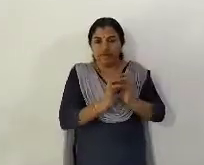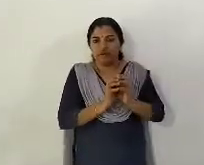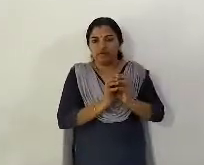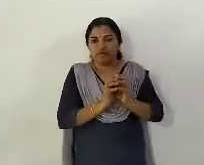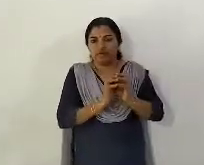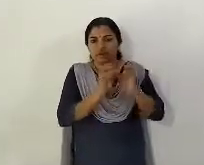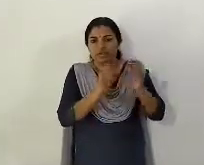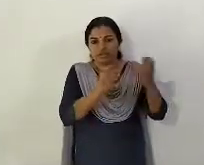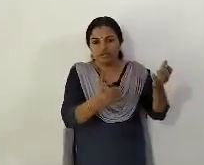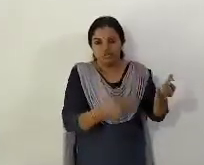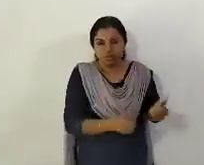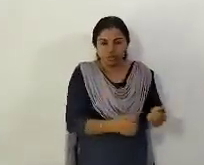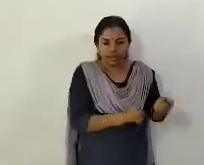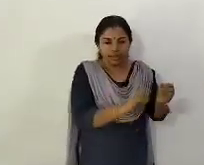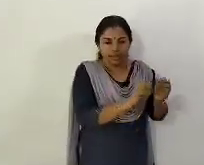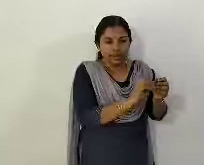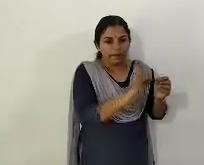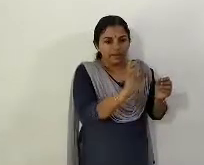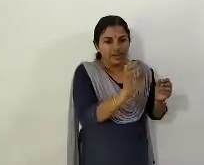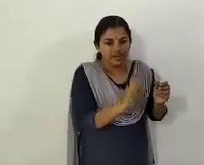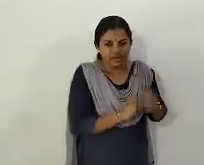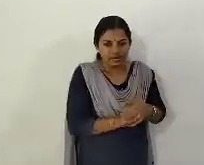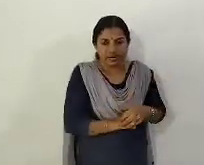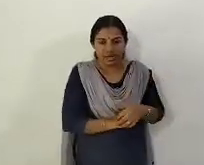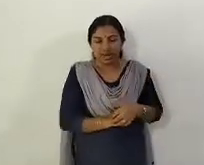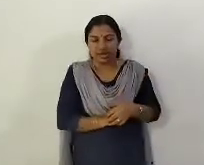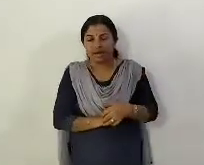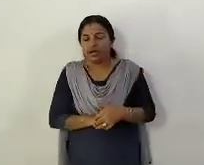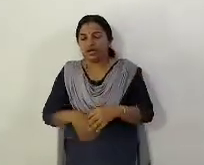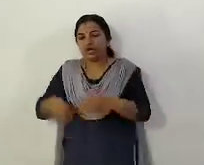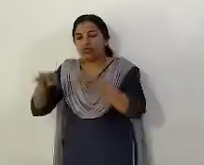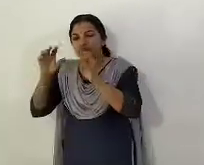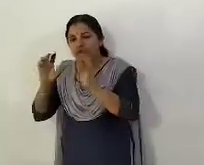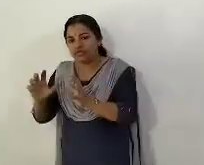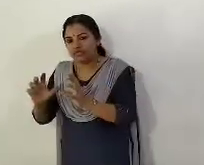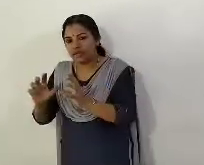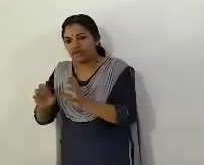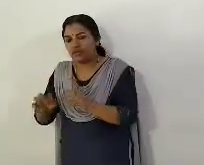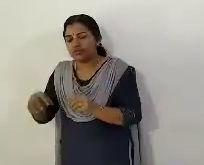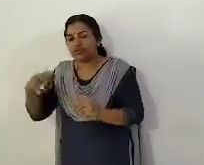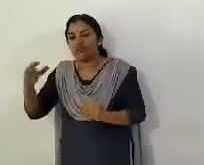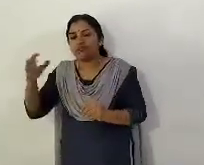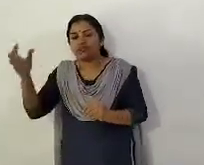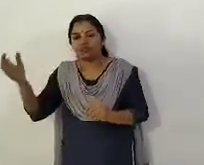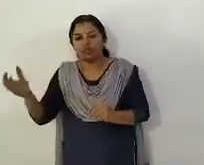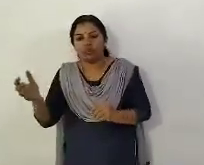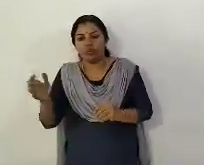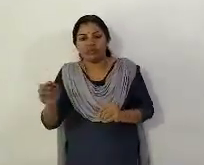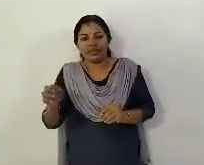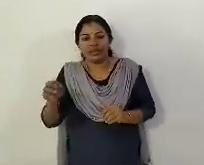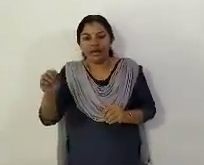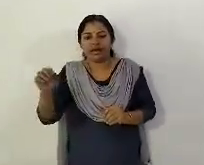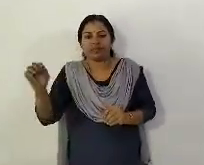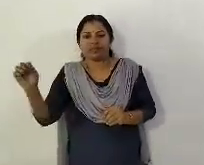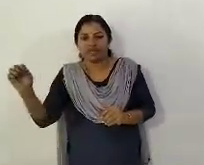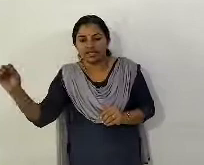change when we zoom a PNG file and what's the change when we zoom an